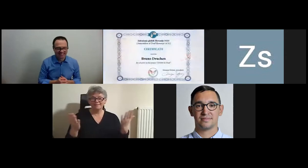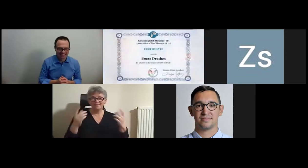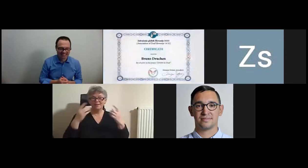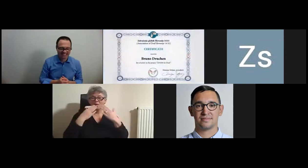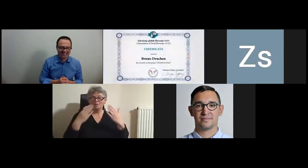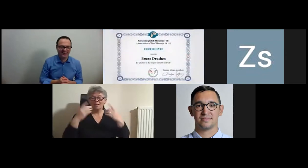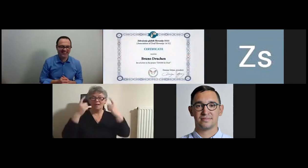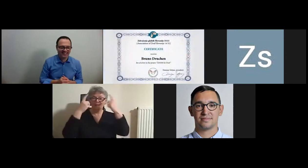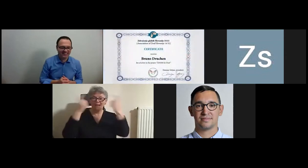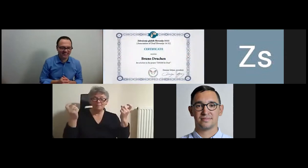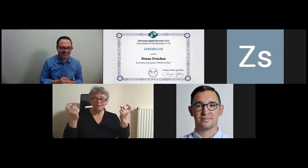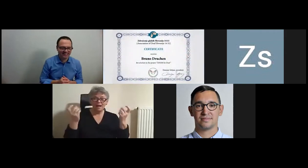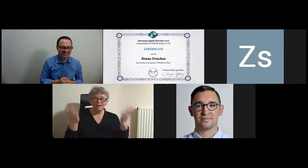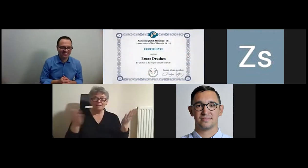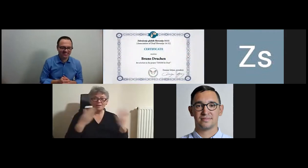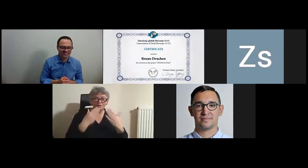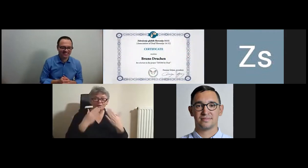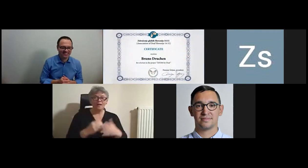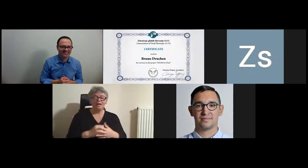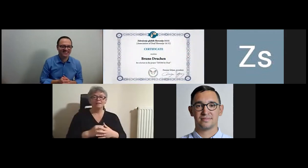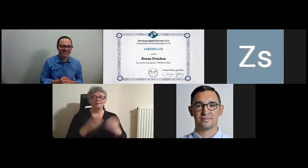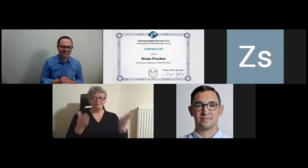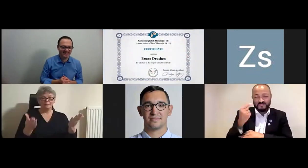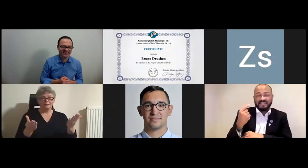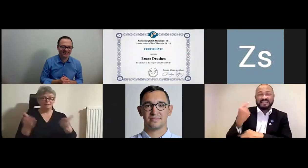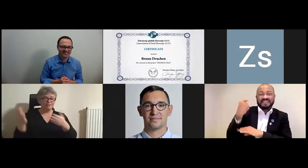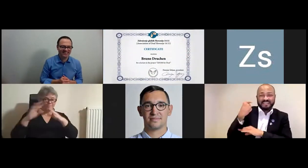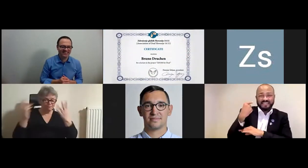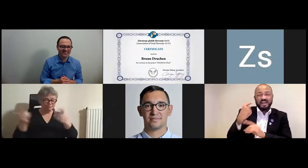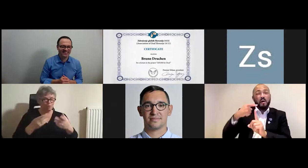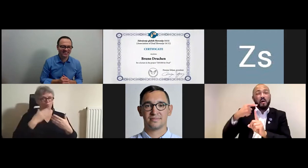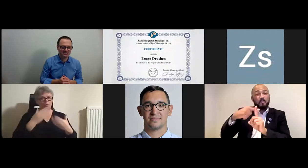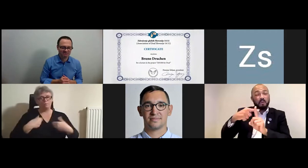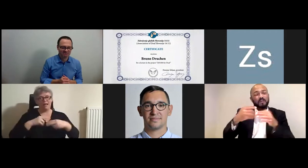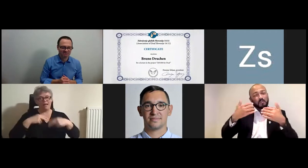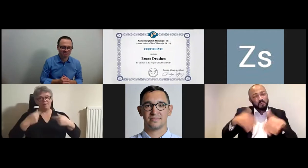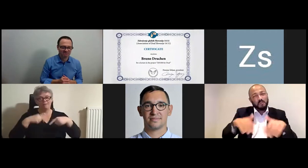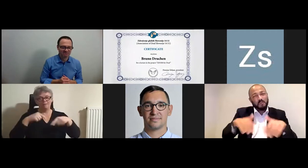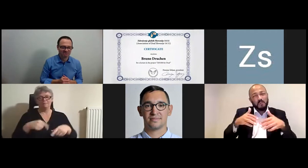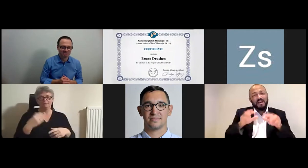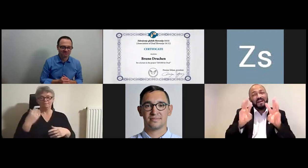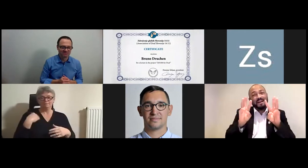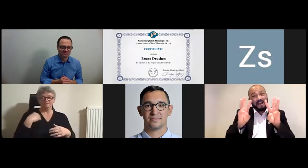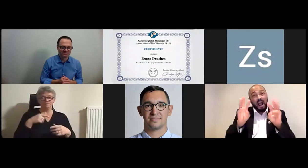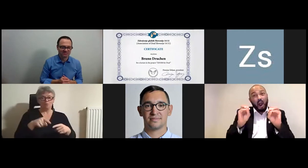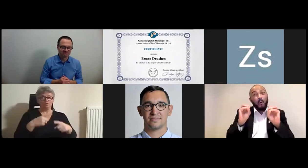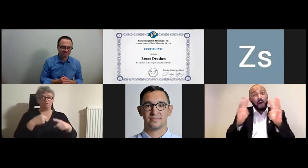Thank you, Dami. Dami, thank you so much for inviting me to